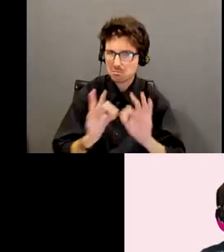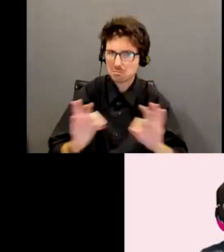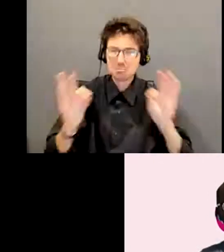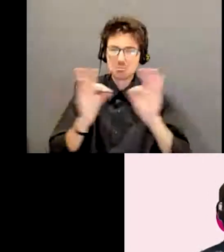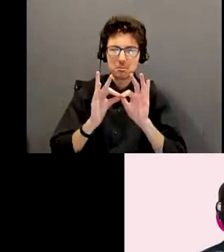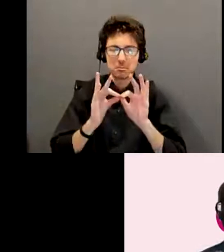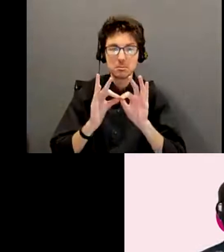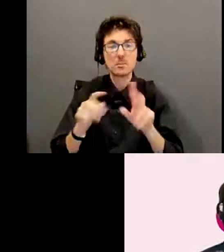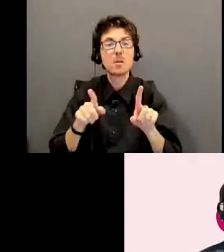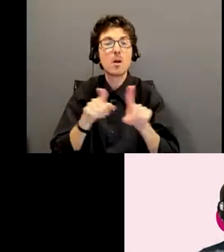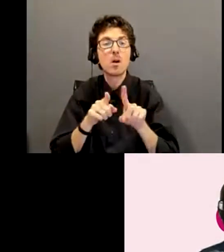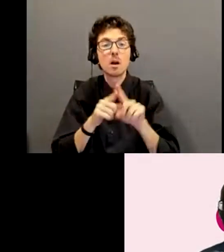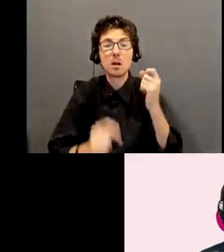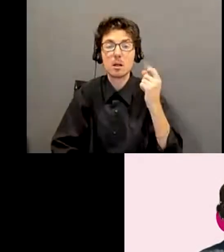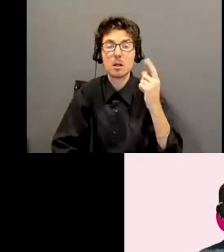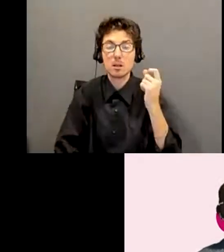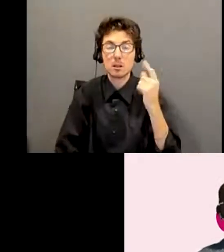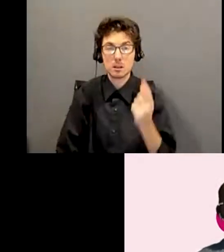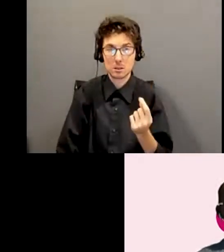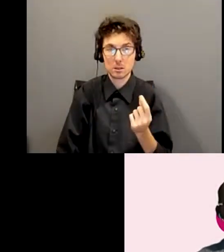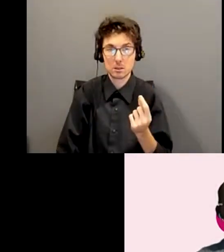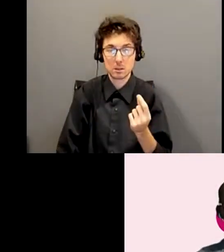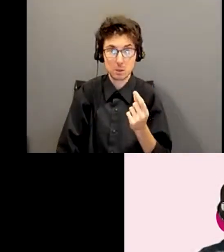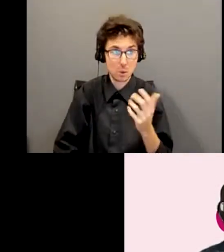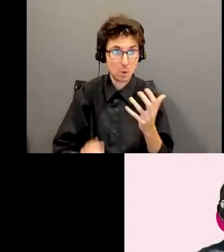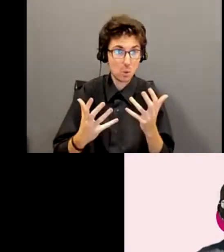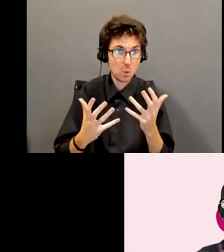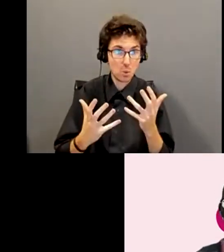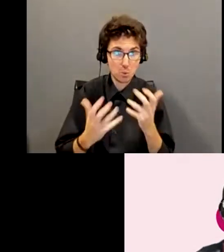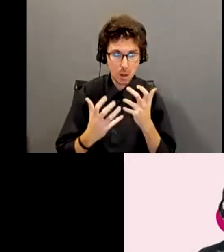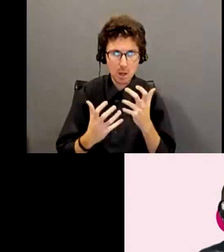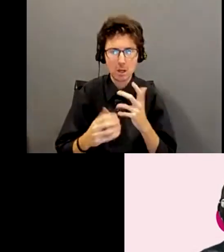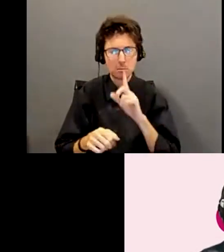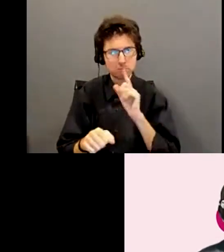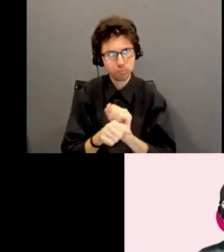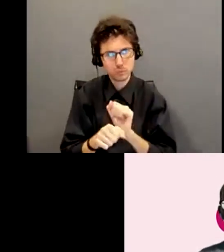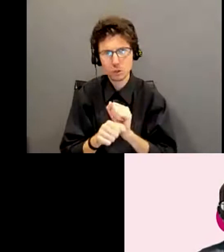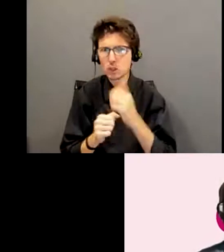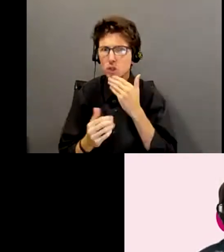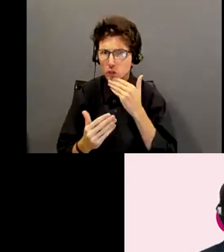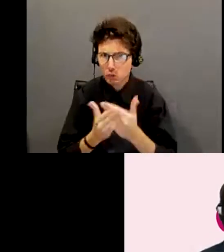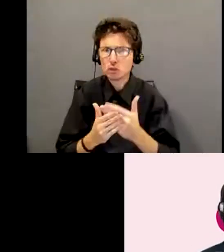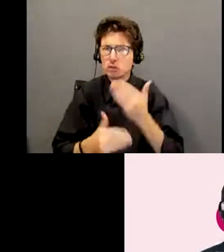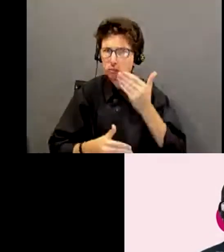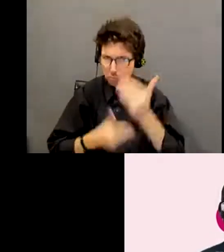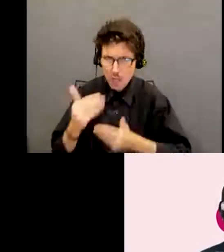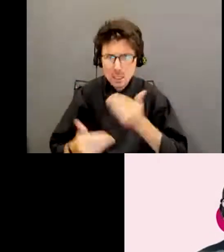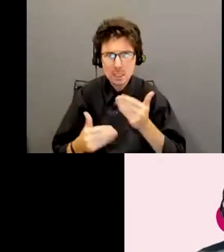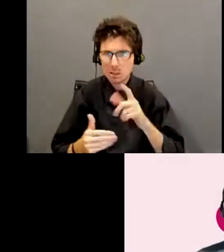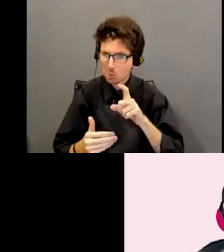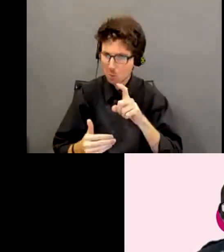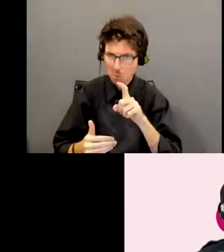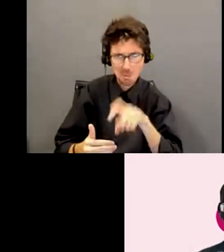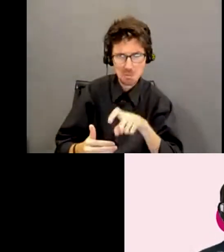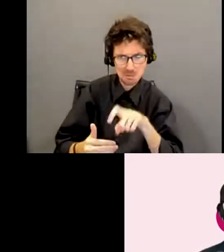we want a real good process, we need to have a model,